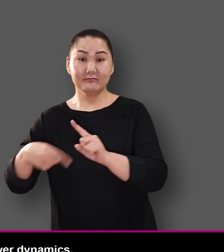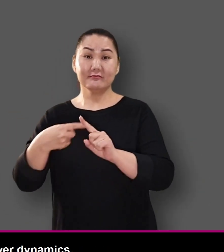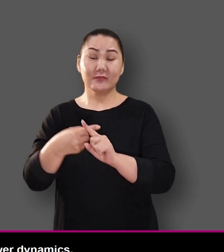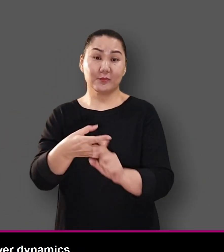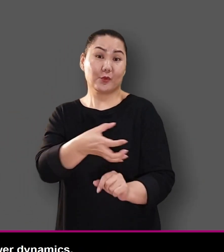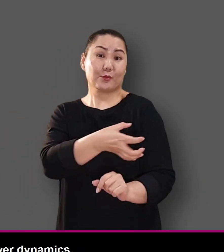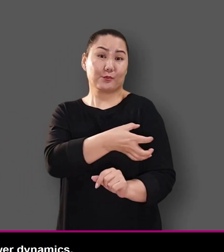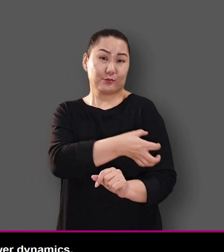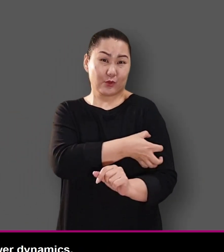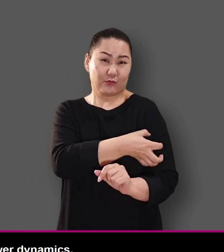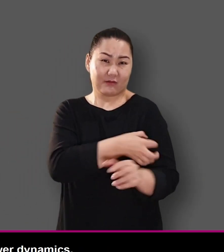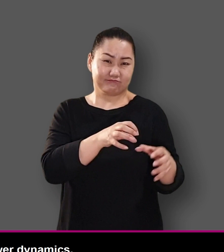and power dynamics.